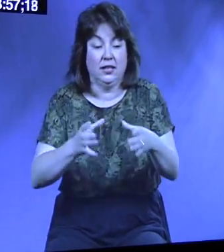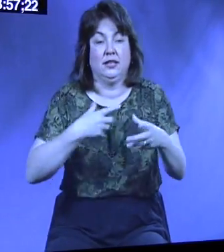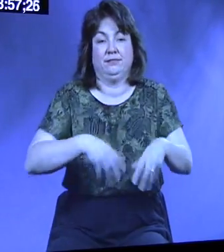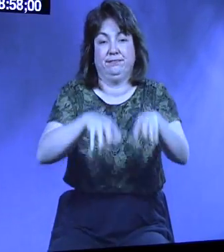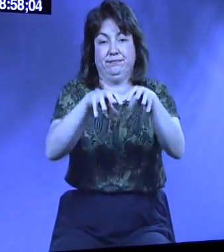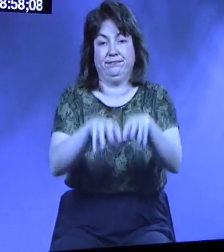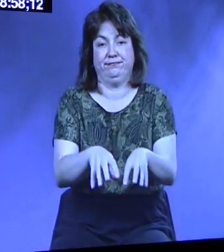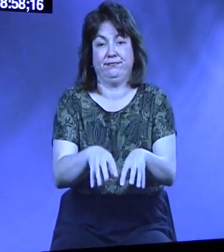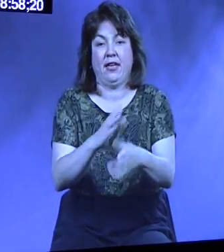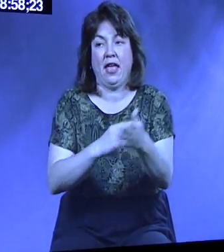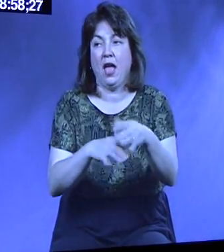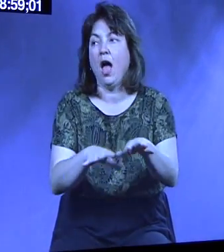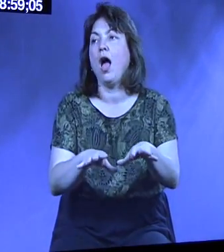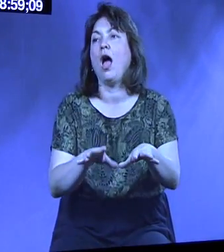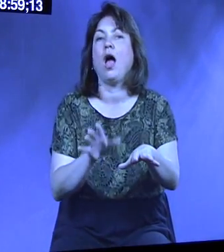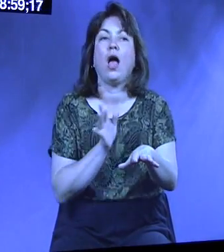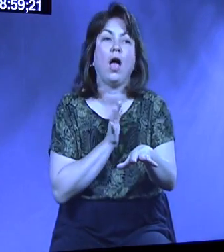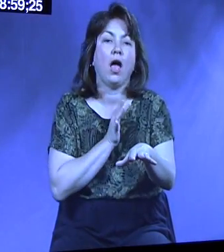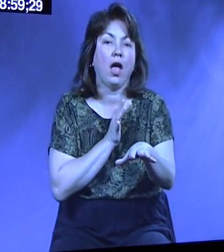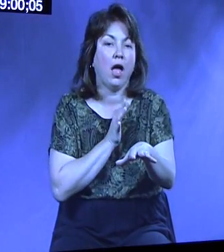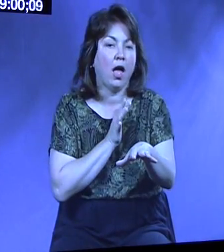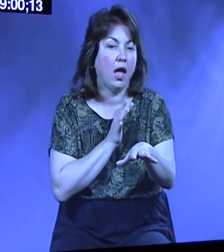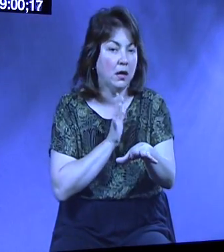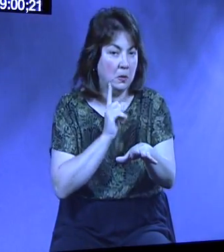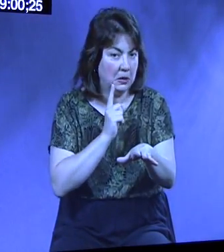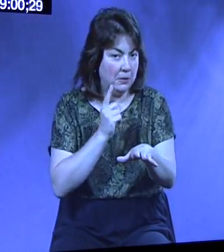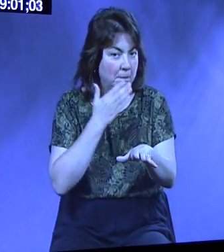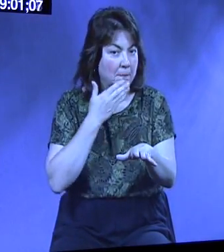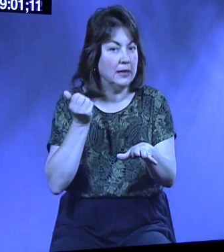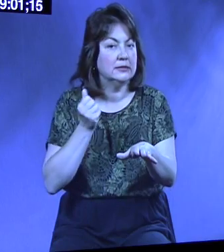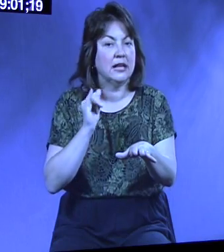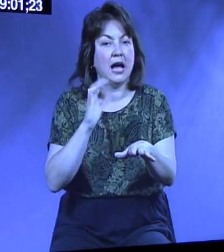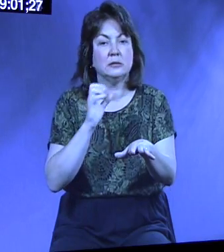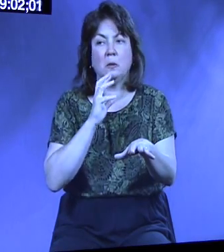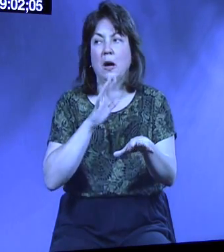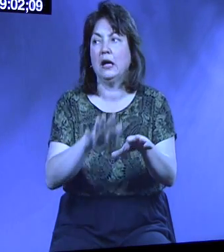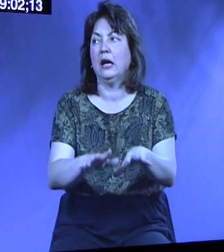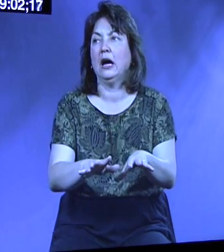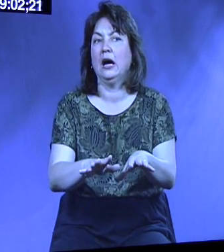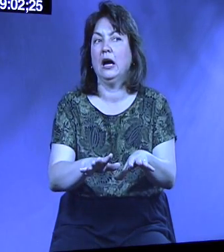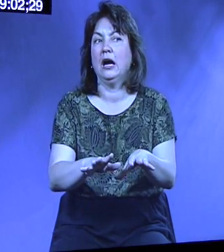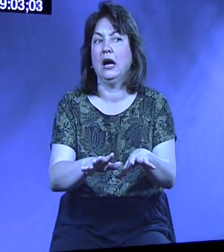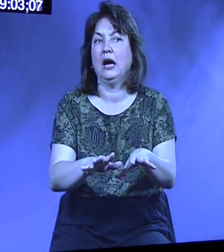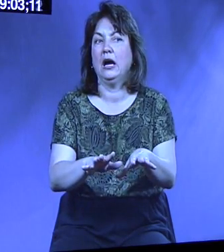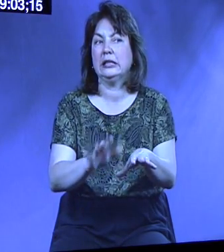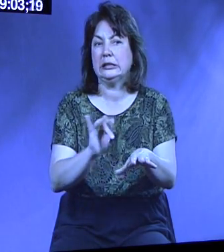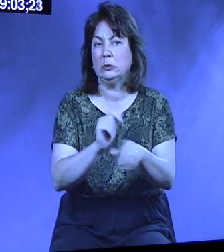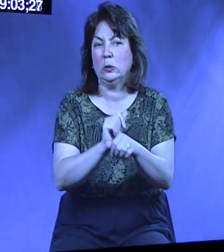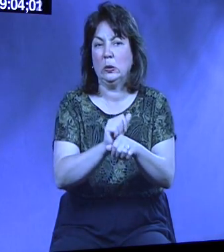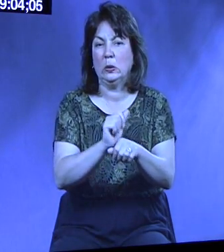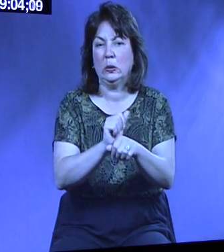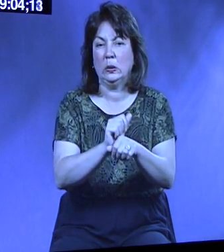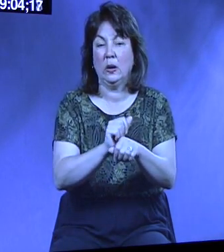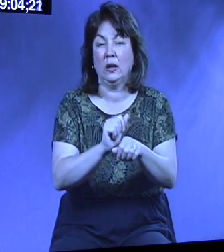a bowl full of ice water and stuck my hands right in there, and whew, it felt so much better.